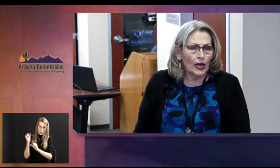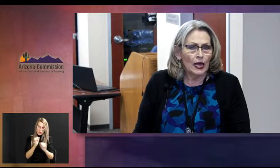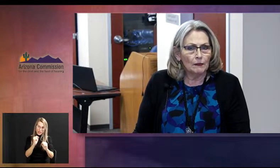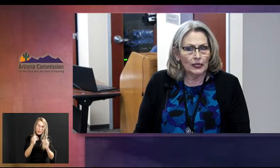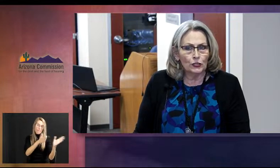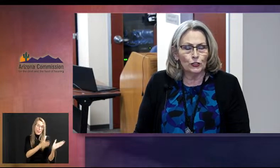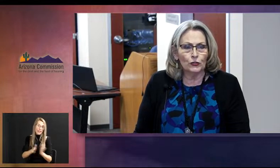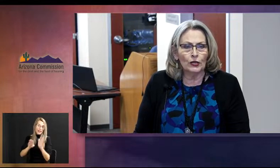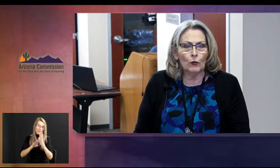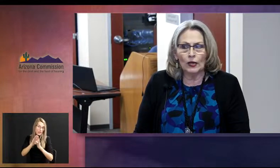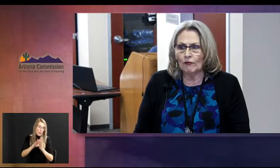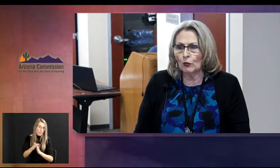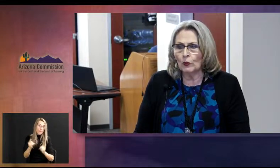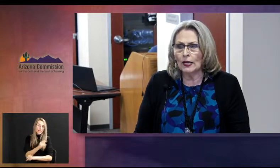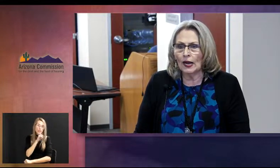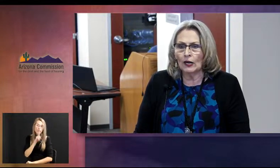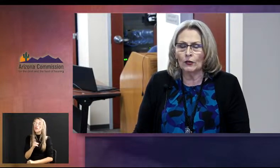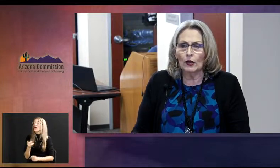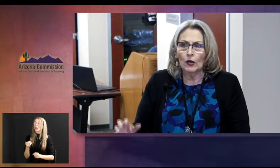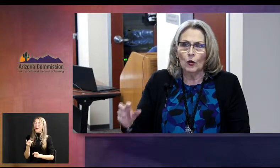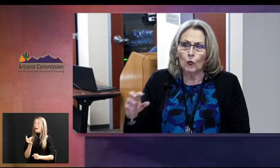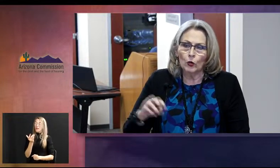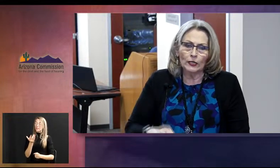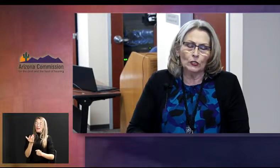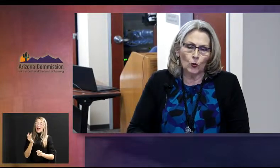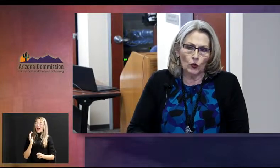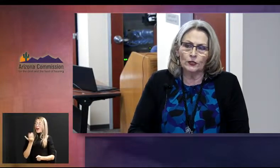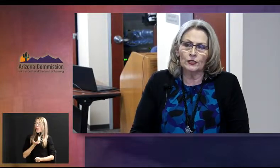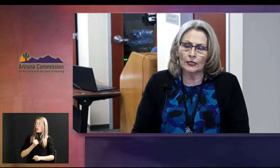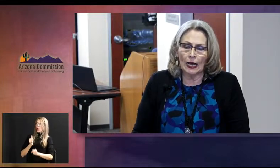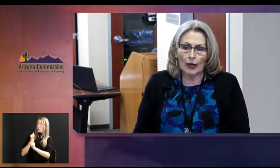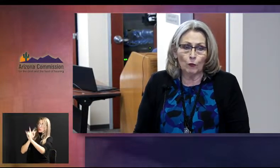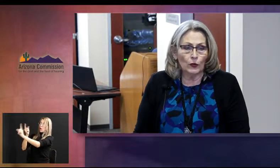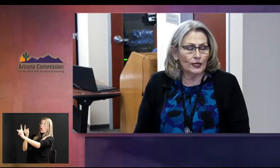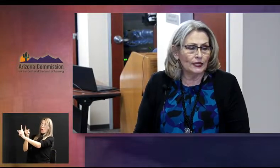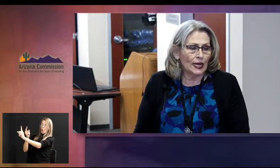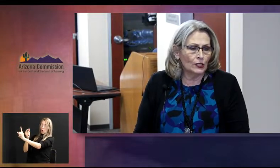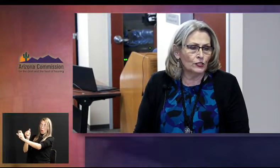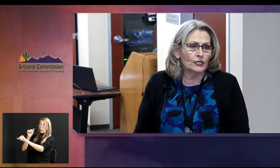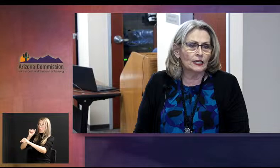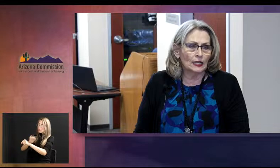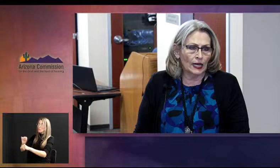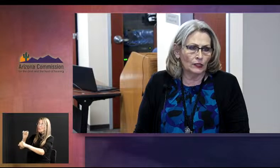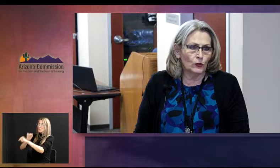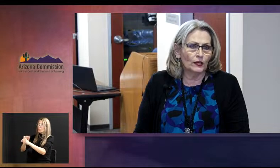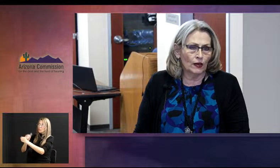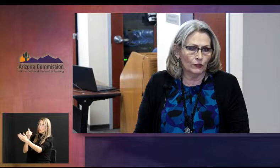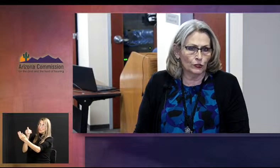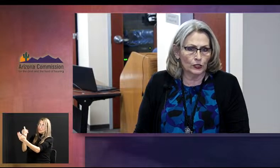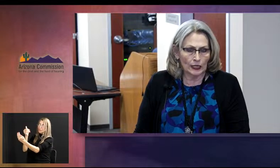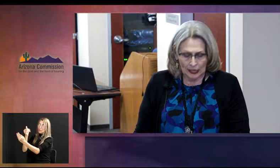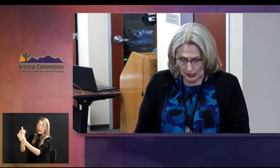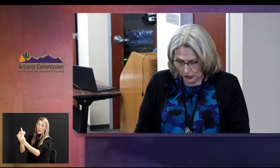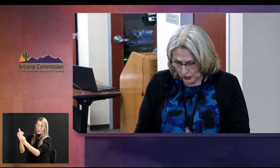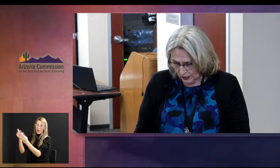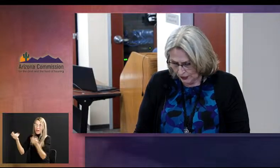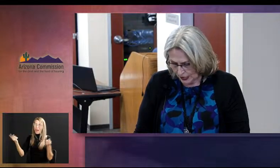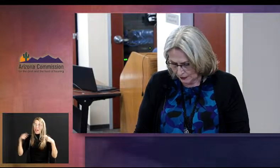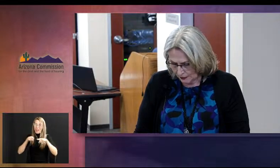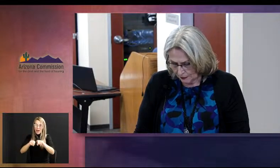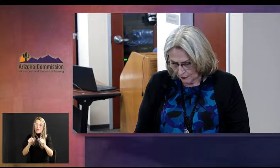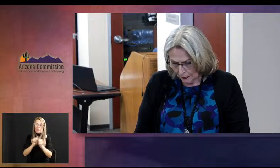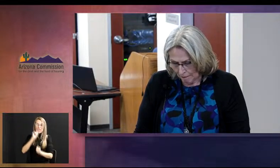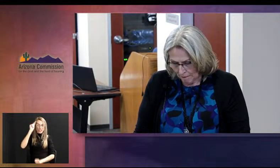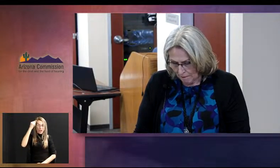development and making sure that whatever we are working towards within the agency aligns with the governor's